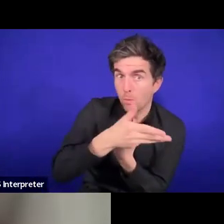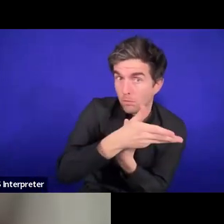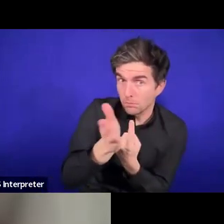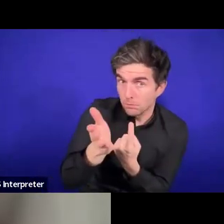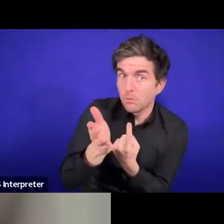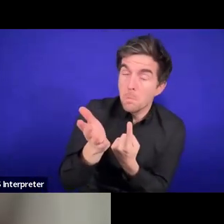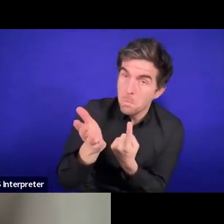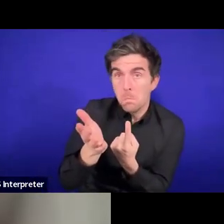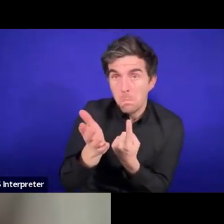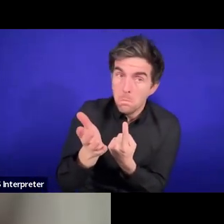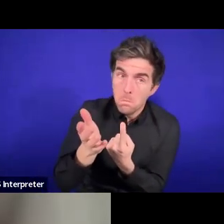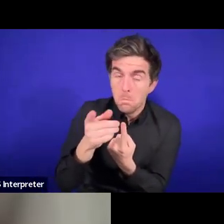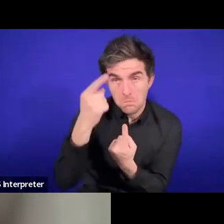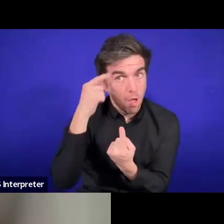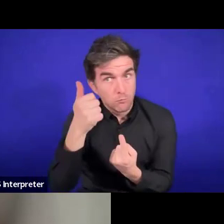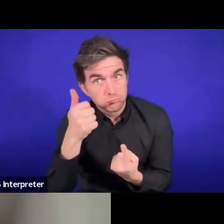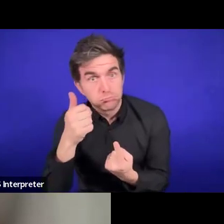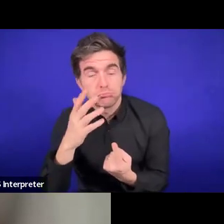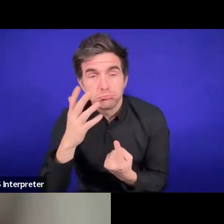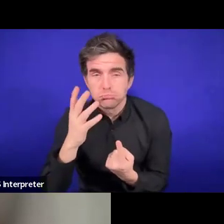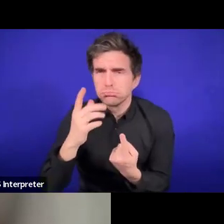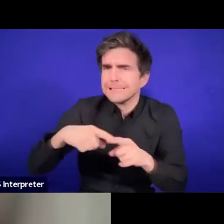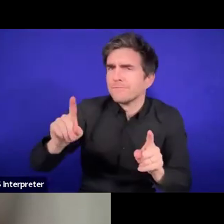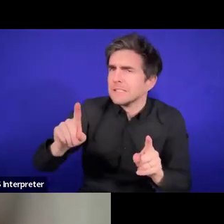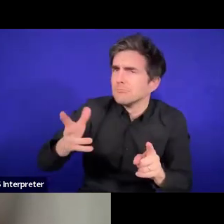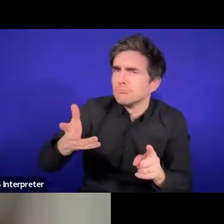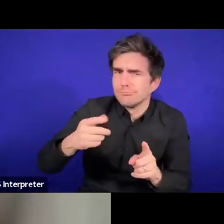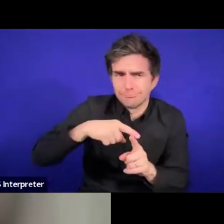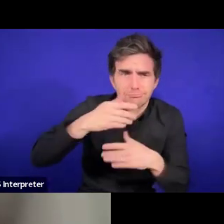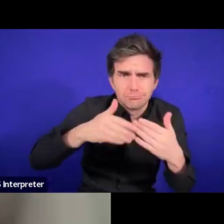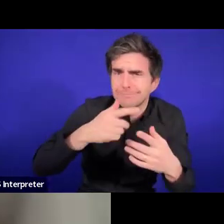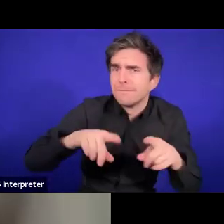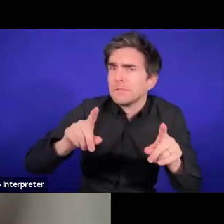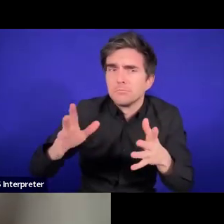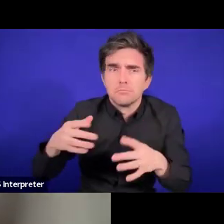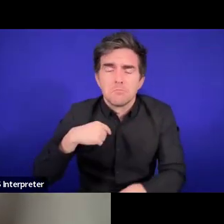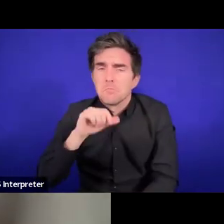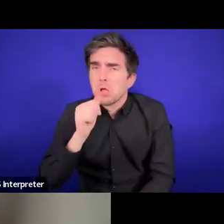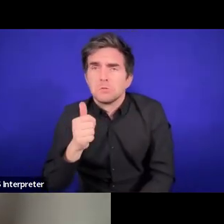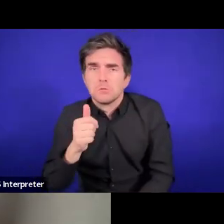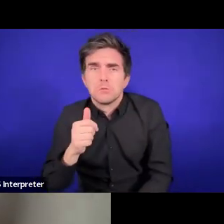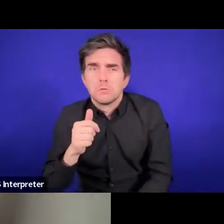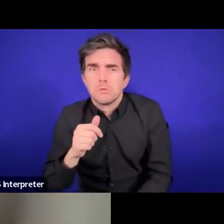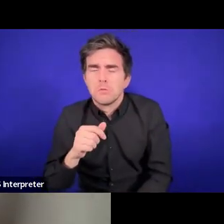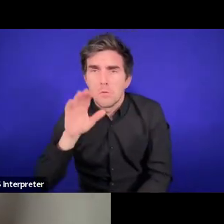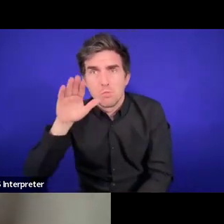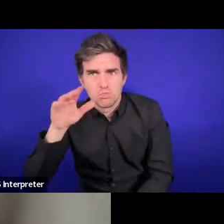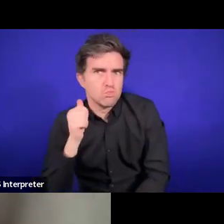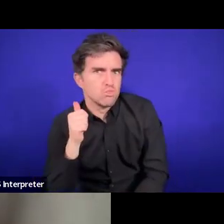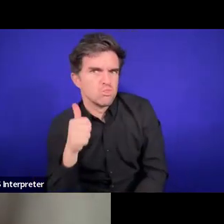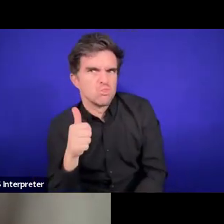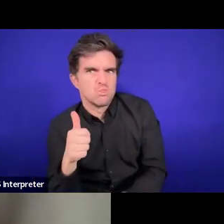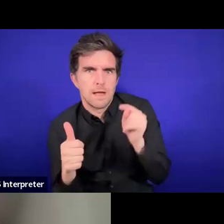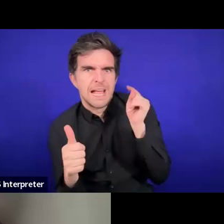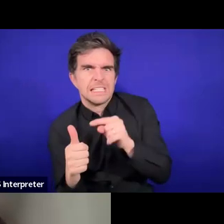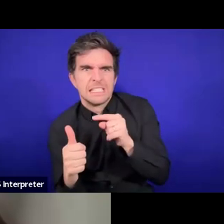the digitalization. Yes, digitalization can help also people from communities which are very difficult